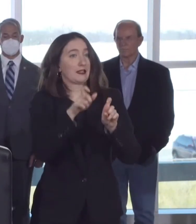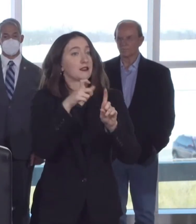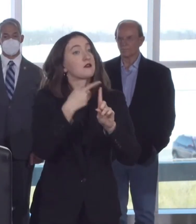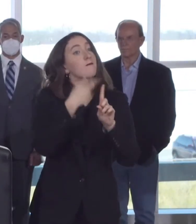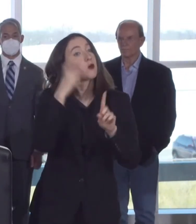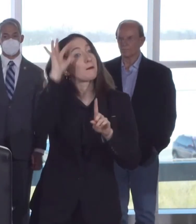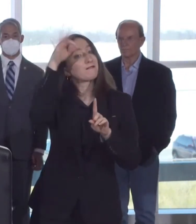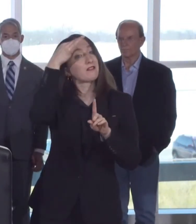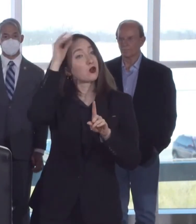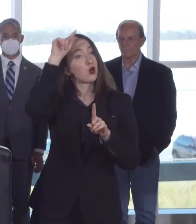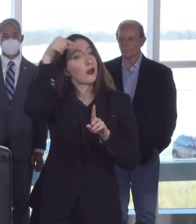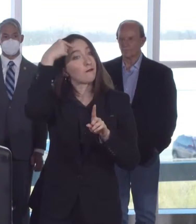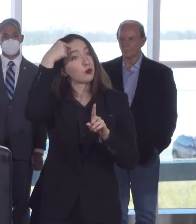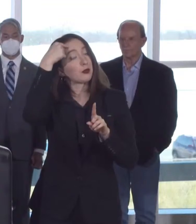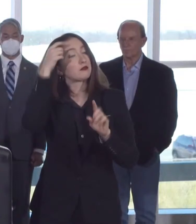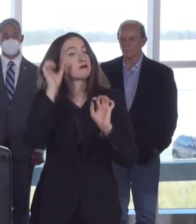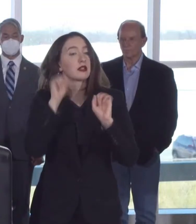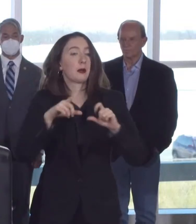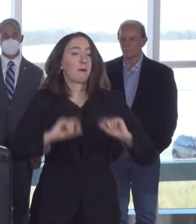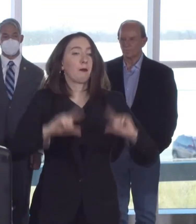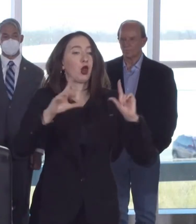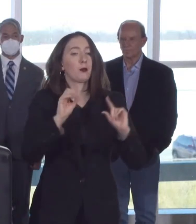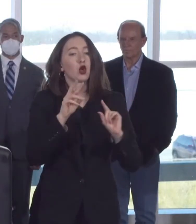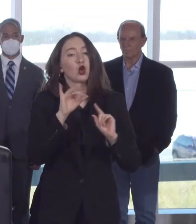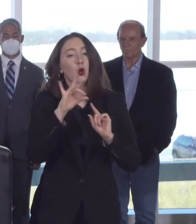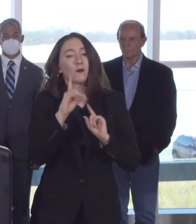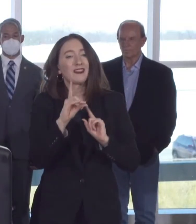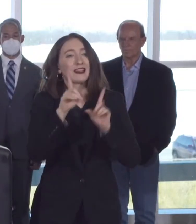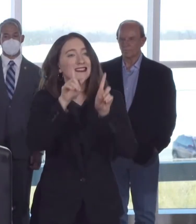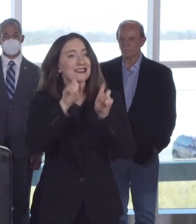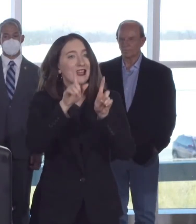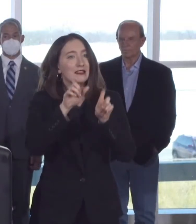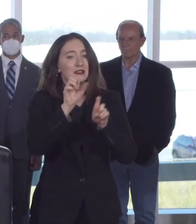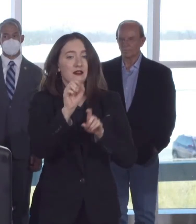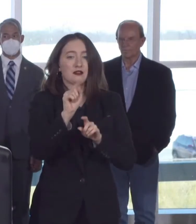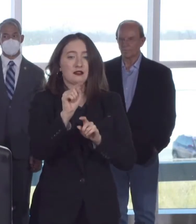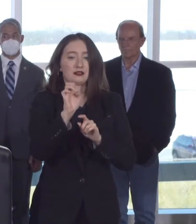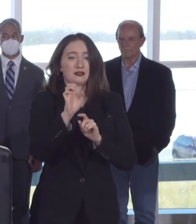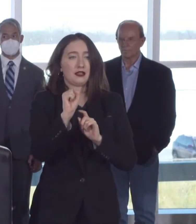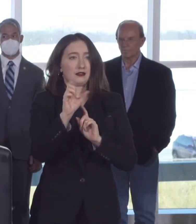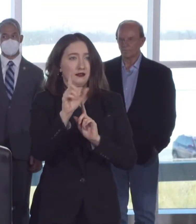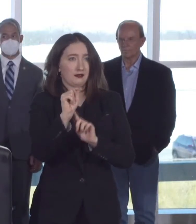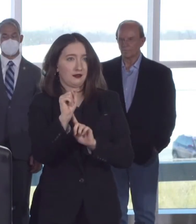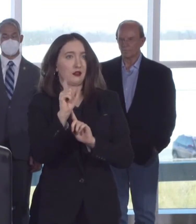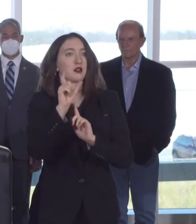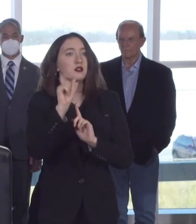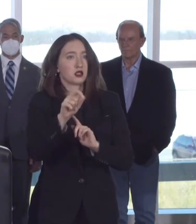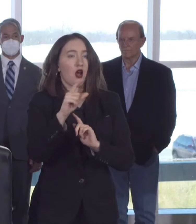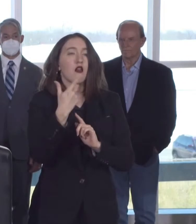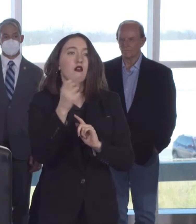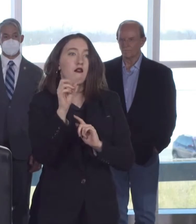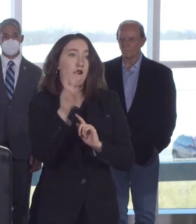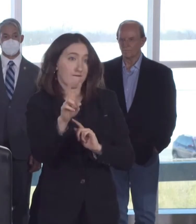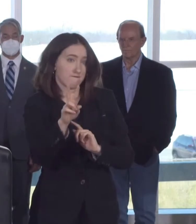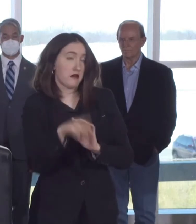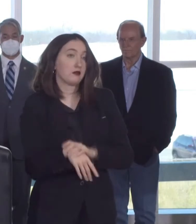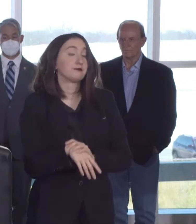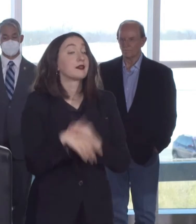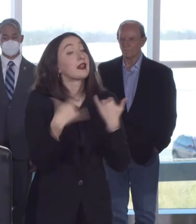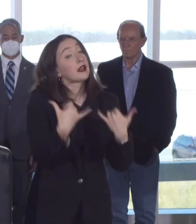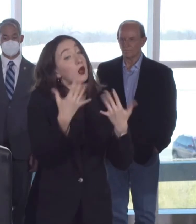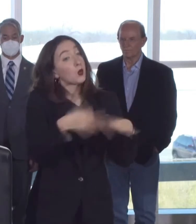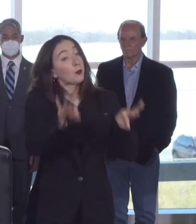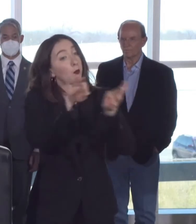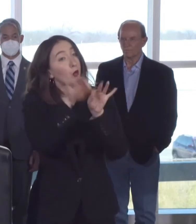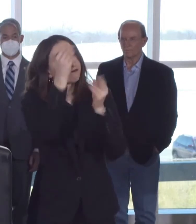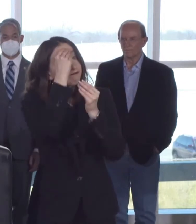order visitcovidtest.gov. Again, that's visitcovidtest.gov. There's an important matter we would like to bring to the